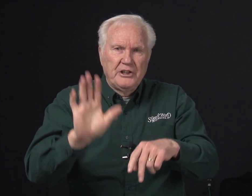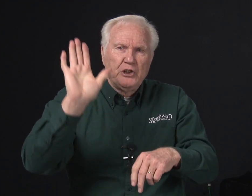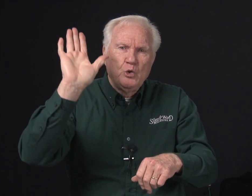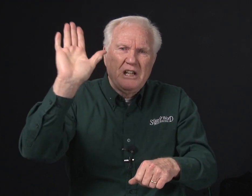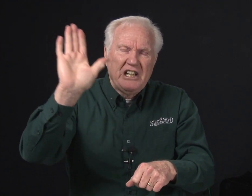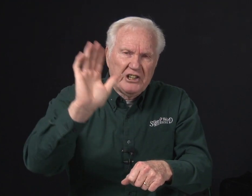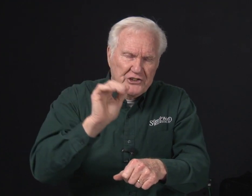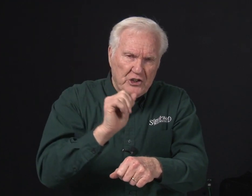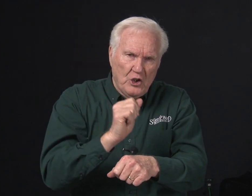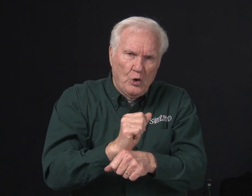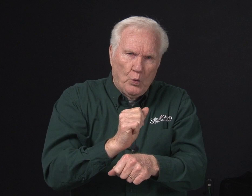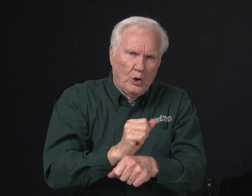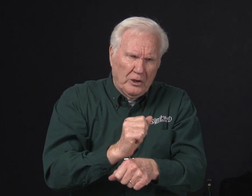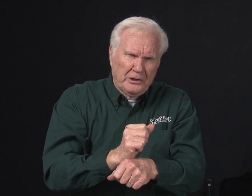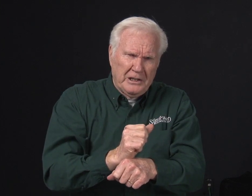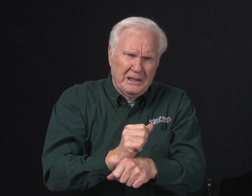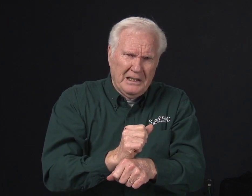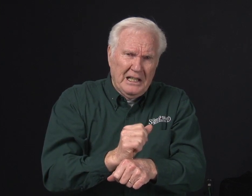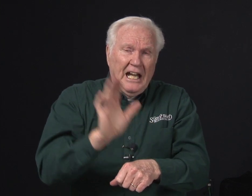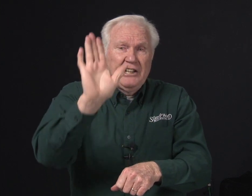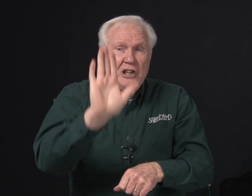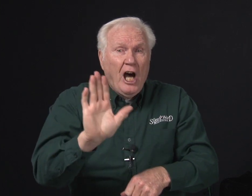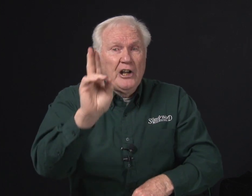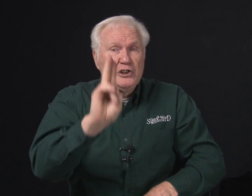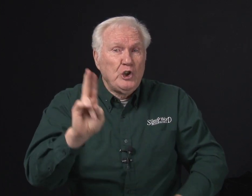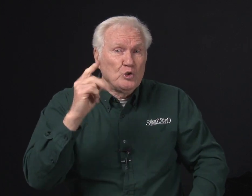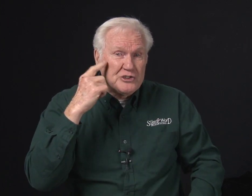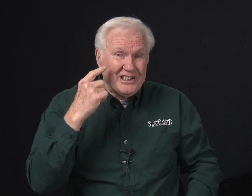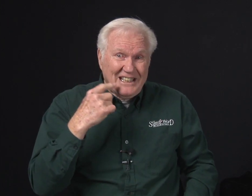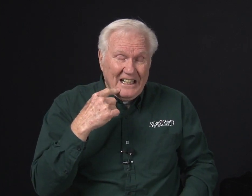do His work. And God used the deaf